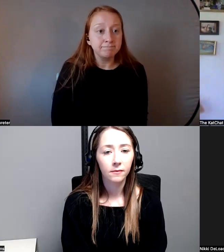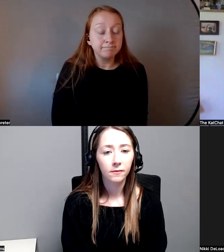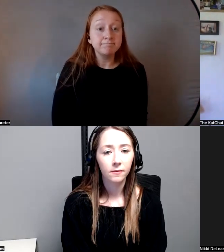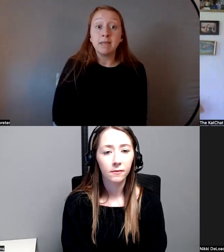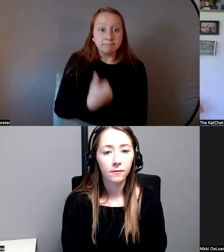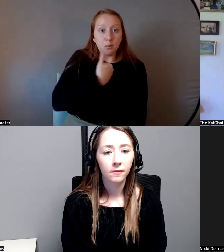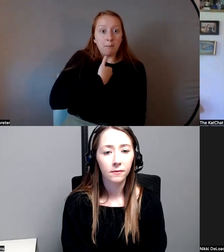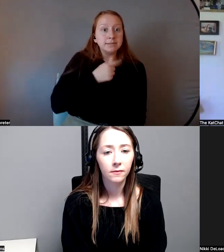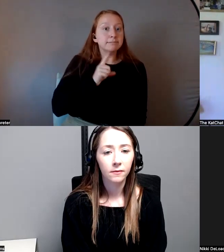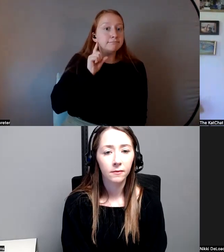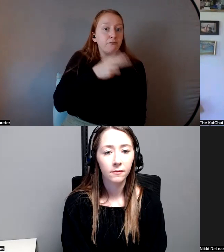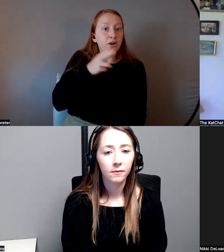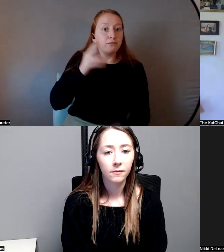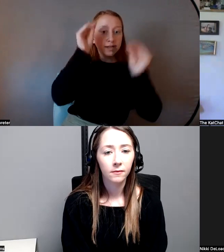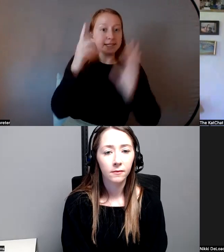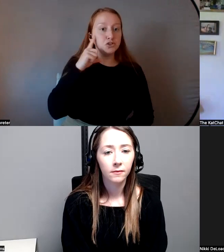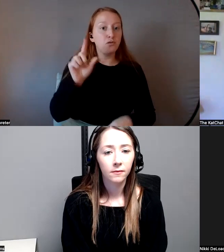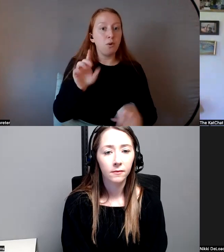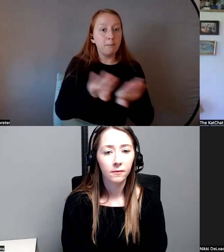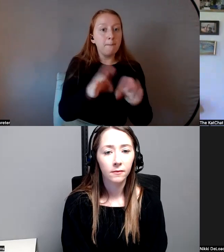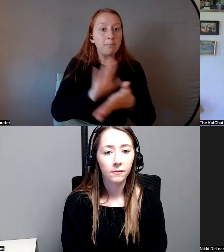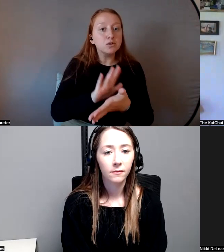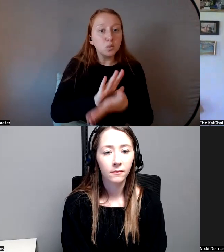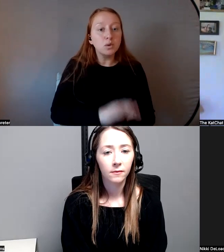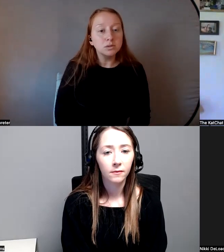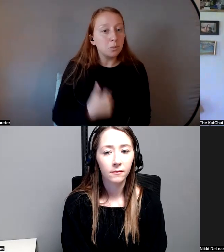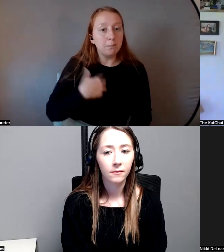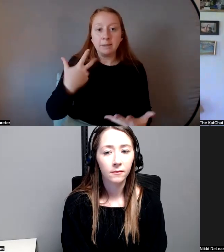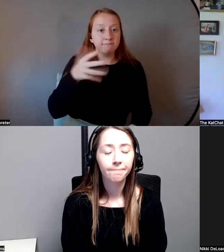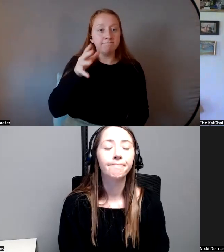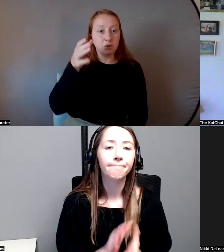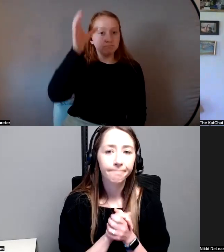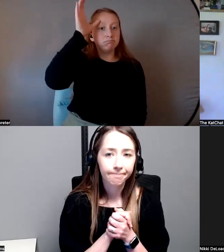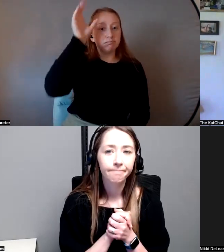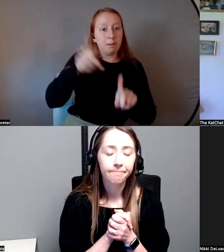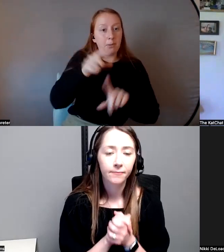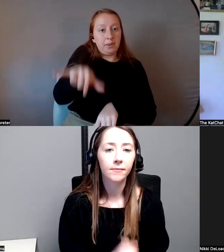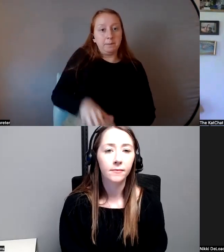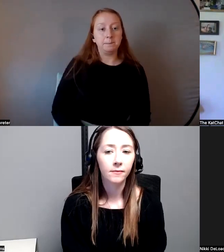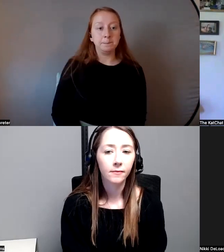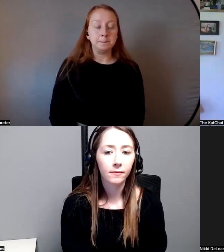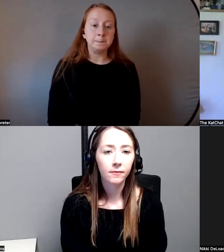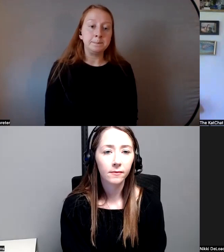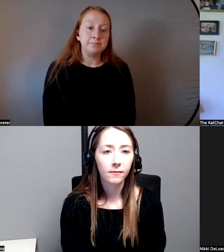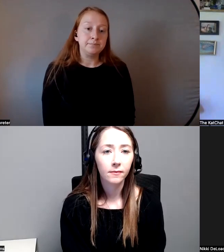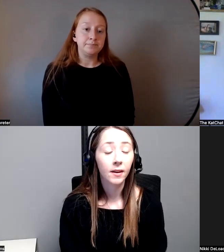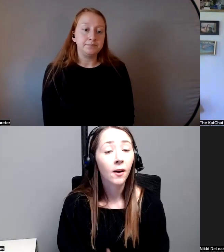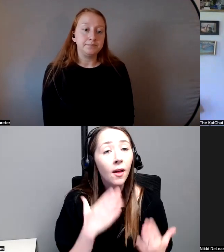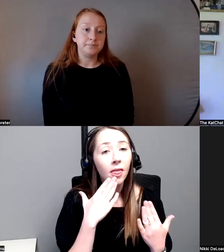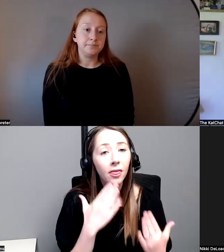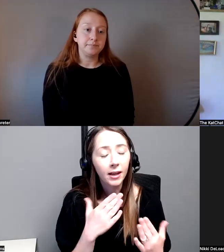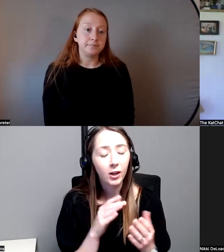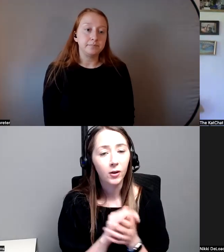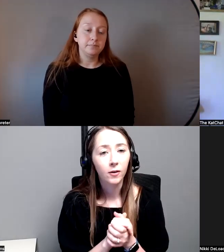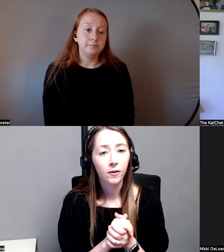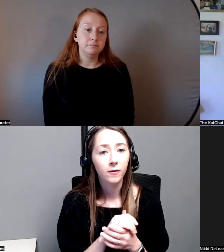period teacher for the public schools, so I know a lot of Mm. these things. Well, thank you